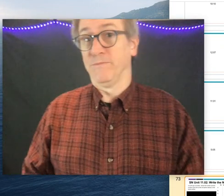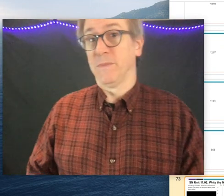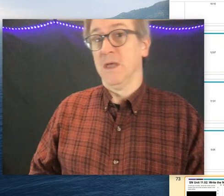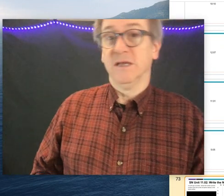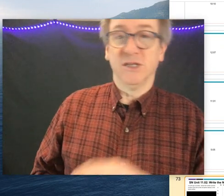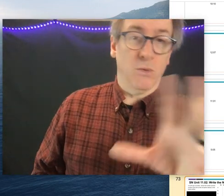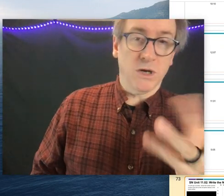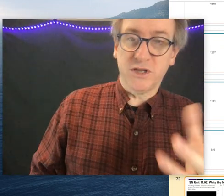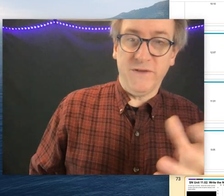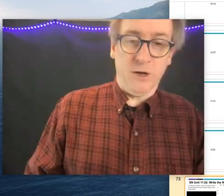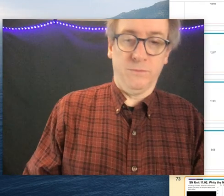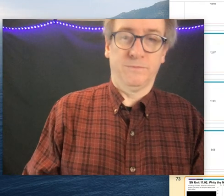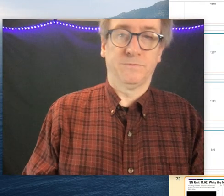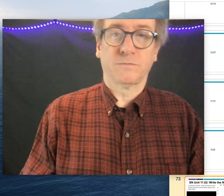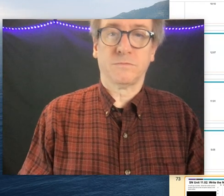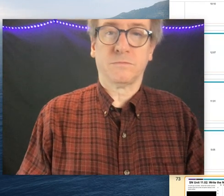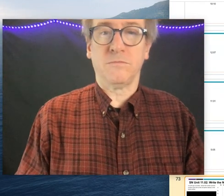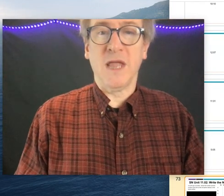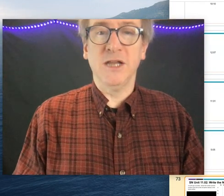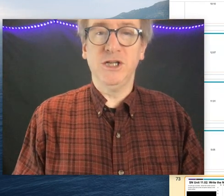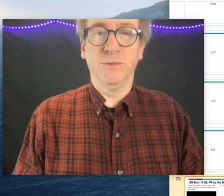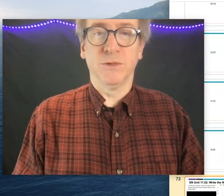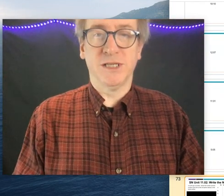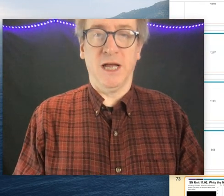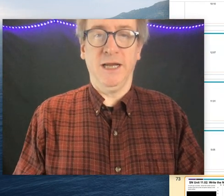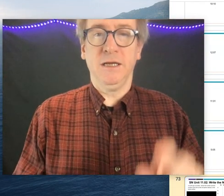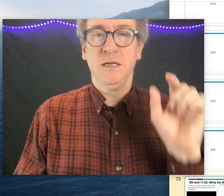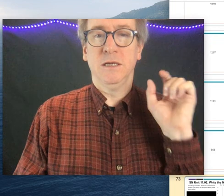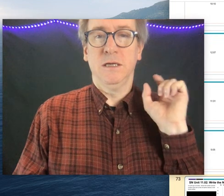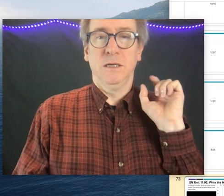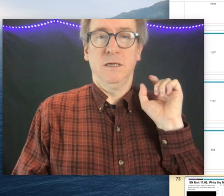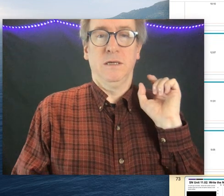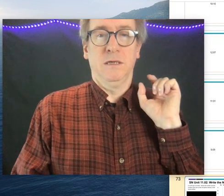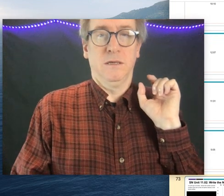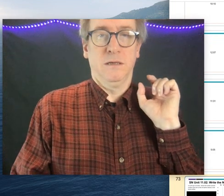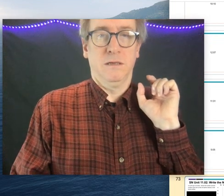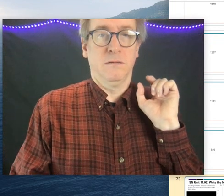Blackboard. So watch the video, and she will sign.